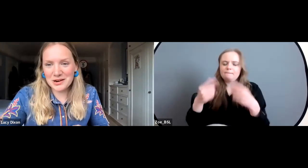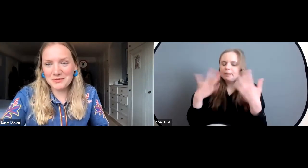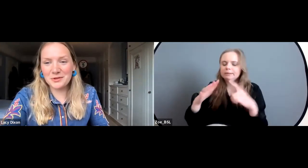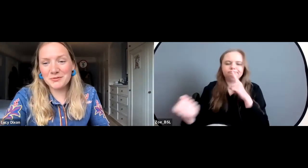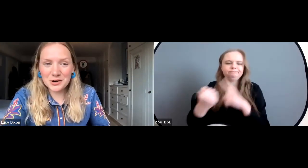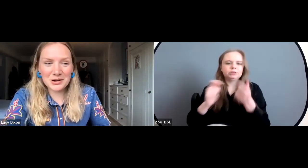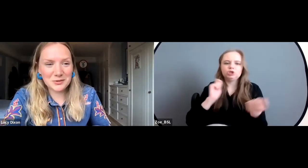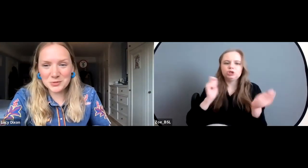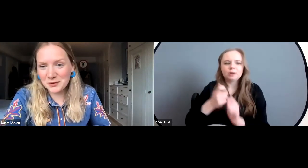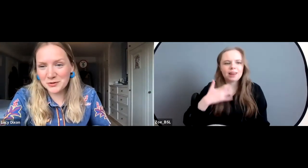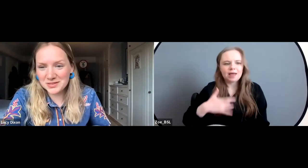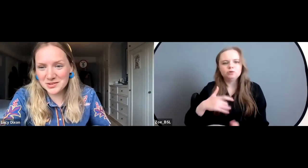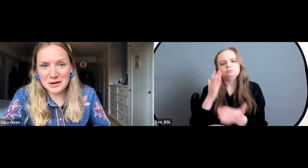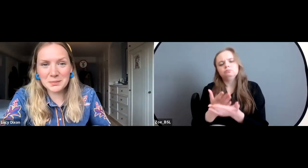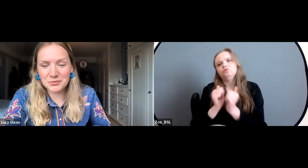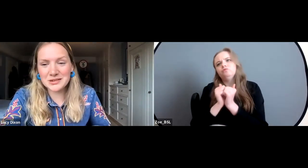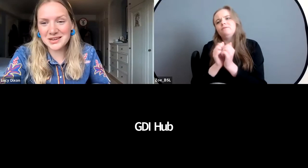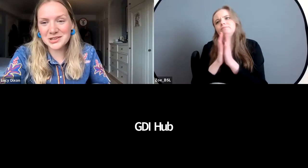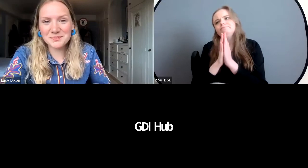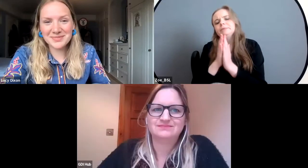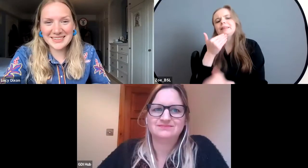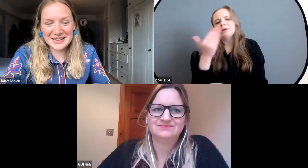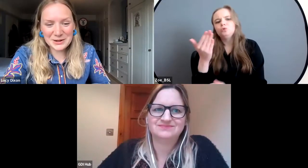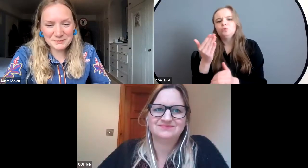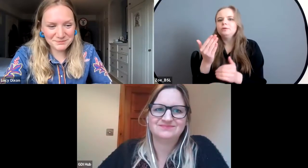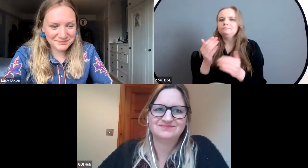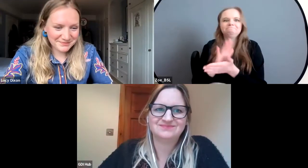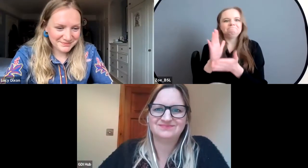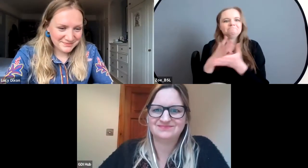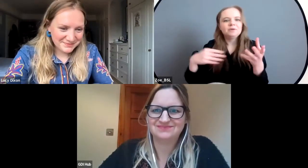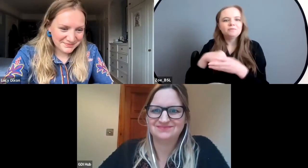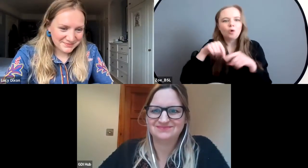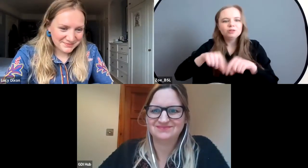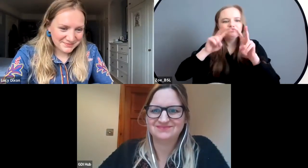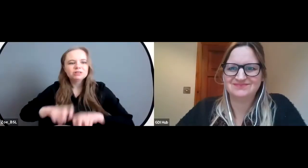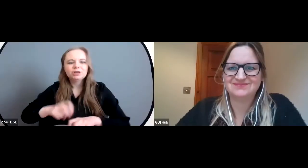very grateful. I'm very grateful to be involved in this great bit of research. Thank you.